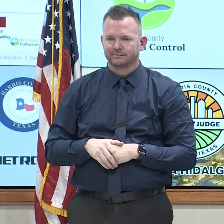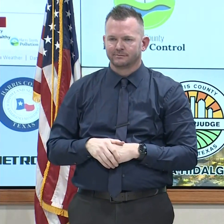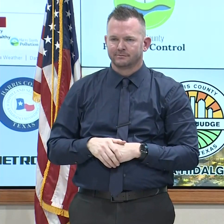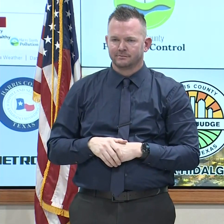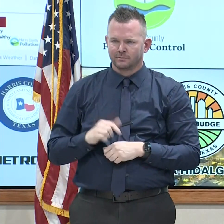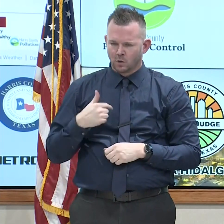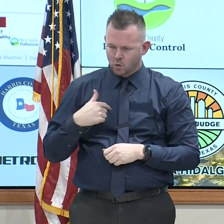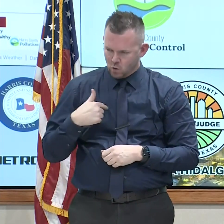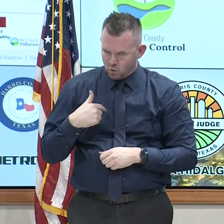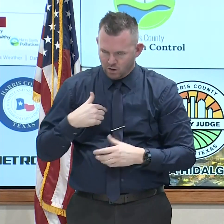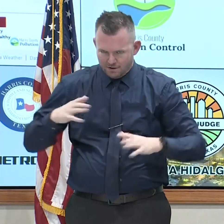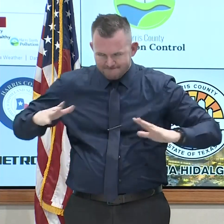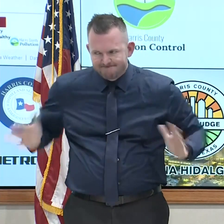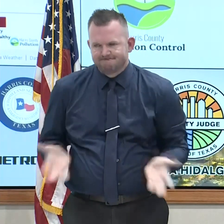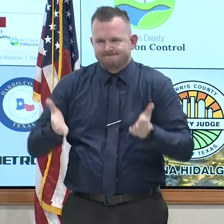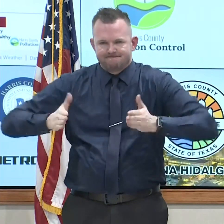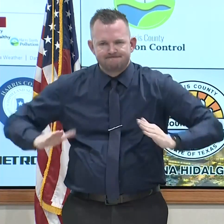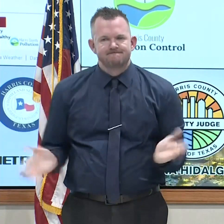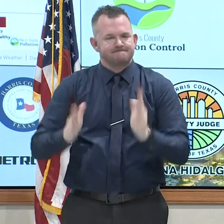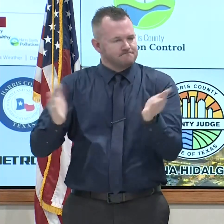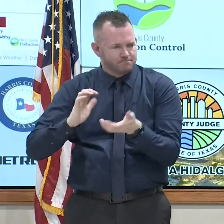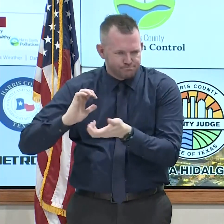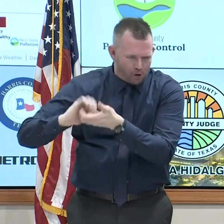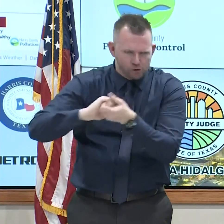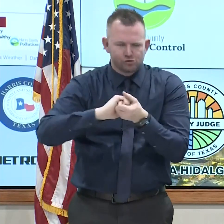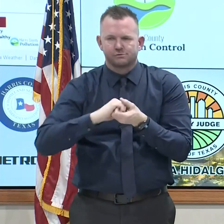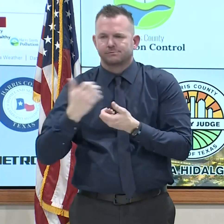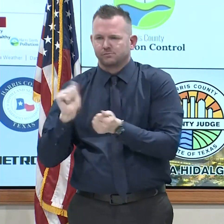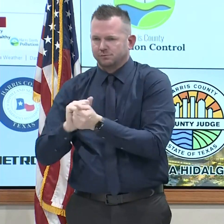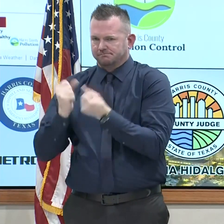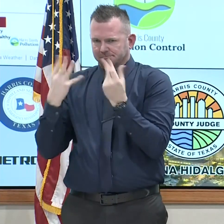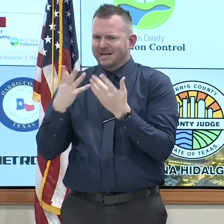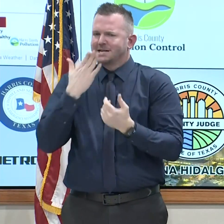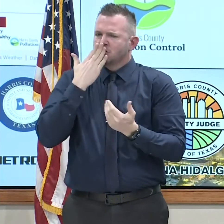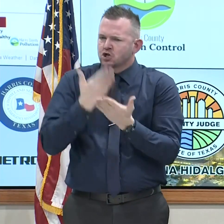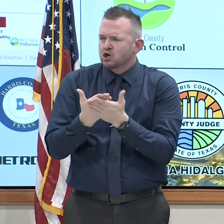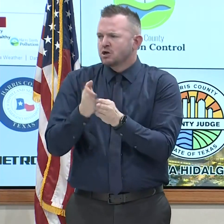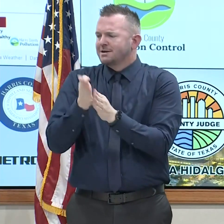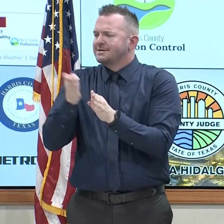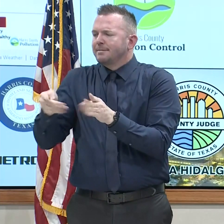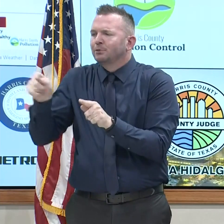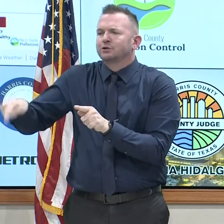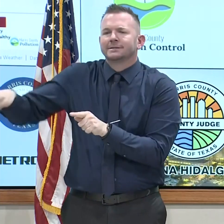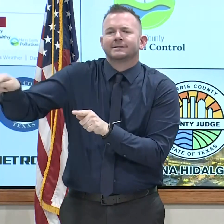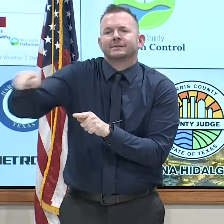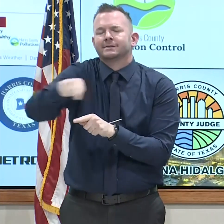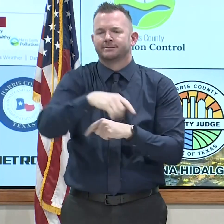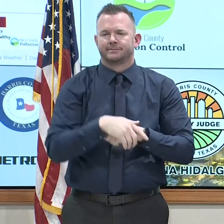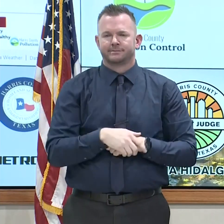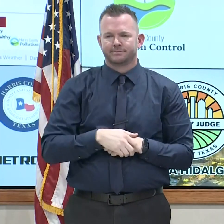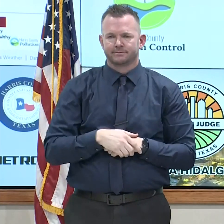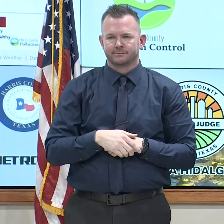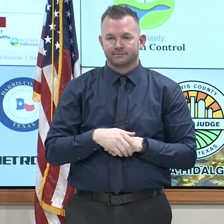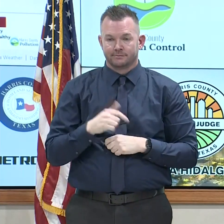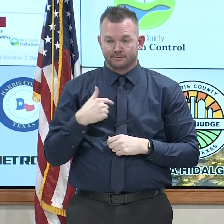industry partners who genuinely want to be good neighbors to fence-line communities. I hope that as we move forward together to meet the residents'